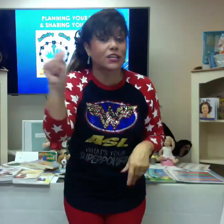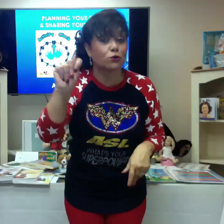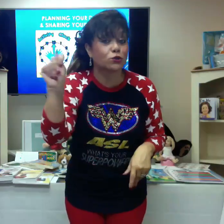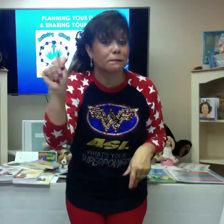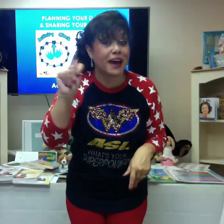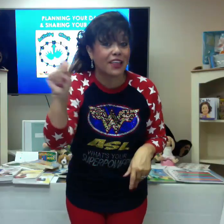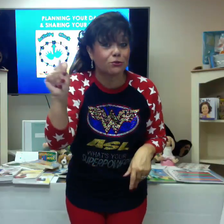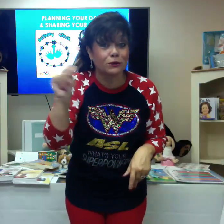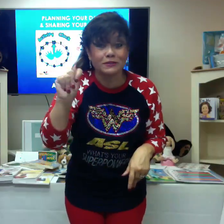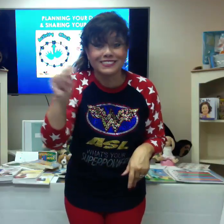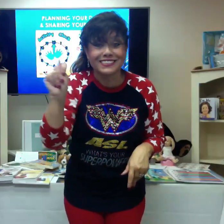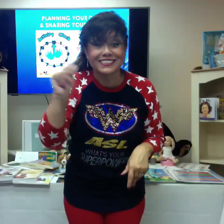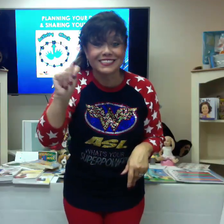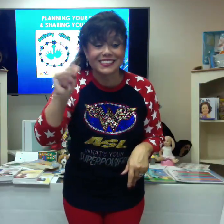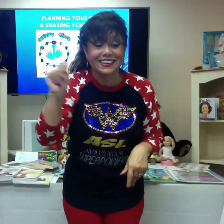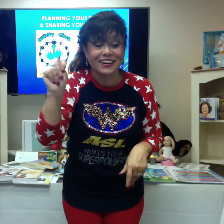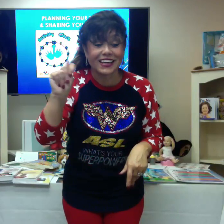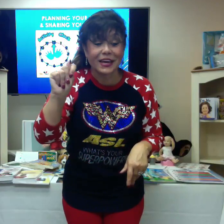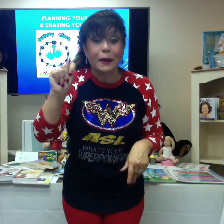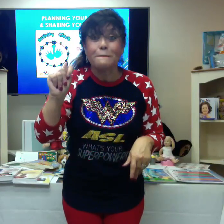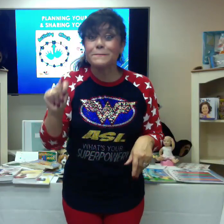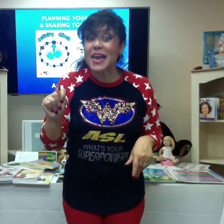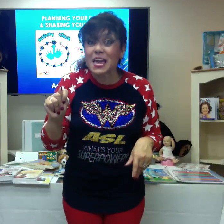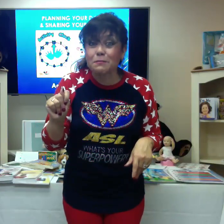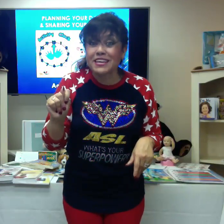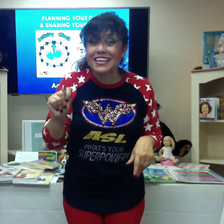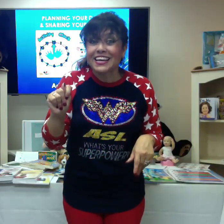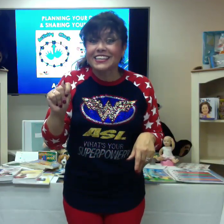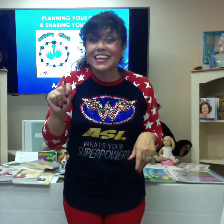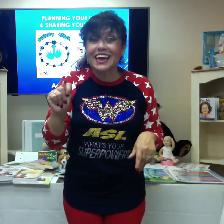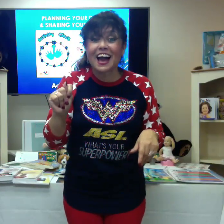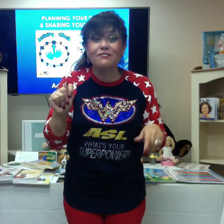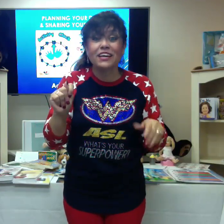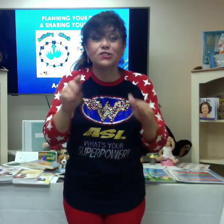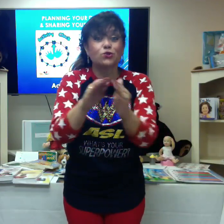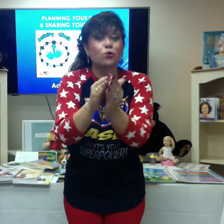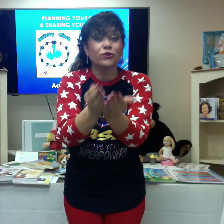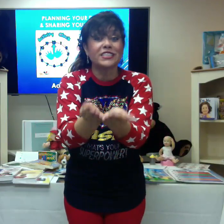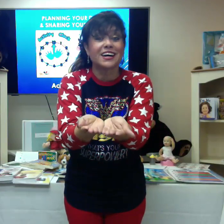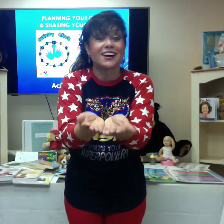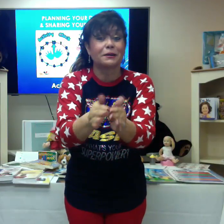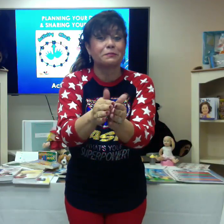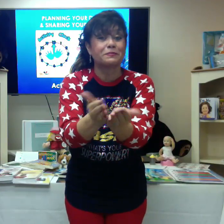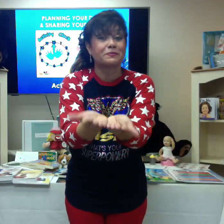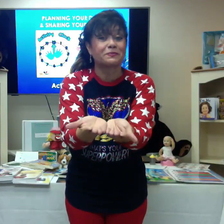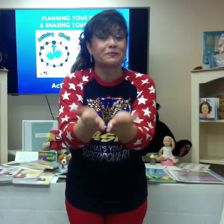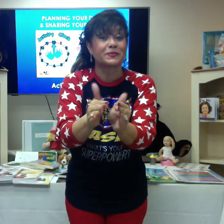they go to the bathroom, right? Maybe they have a story time,